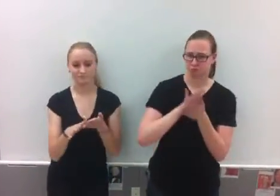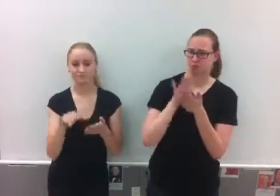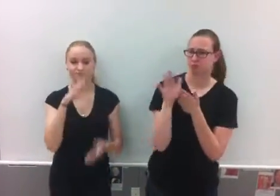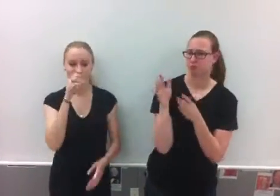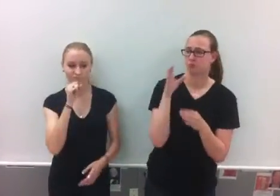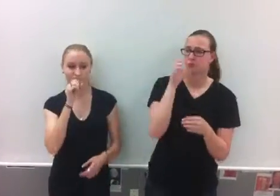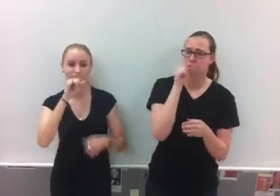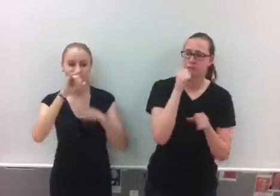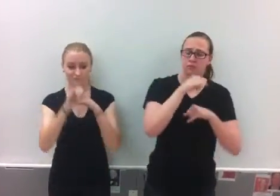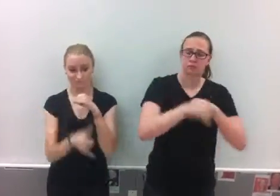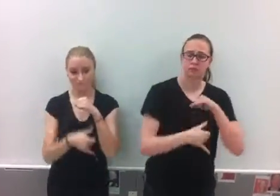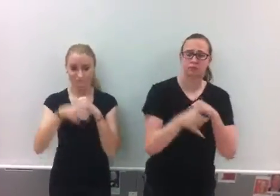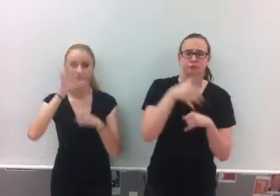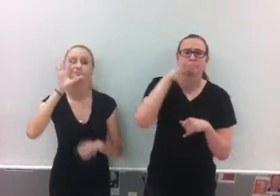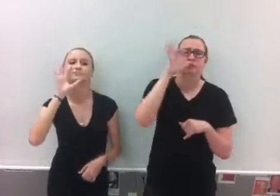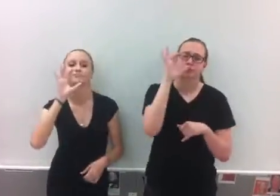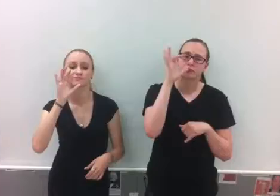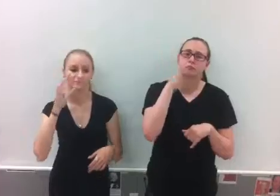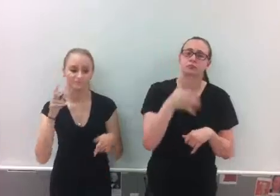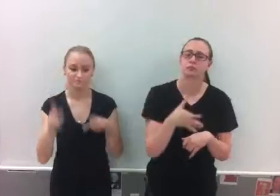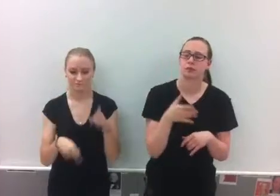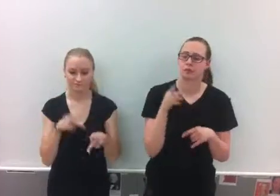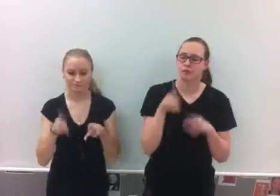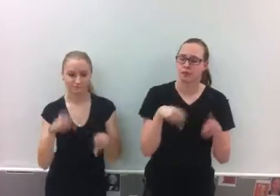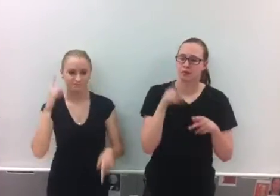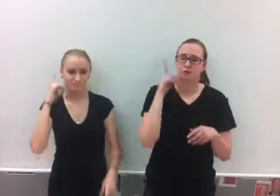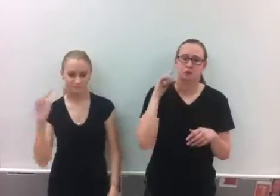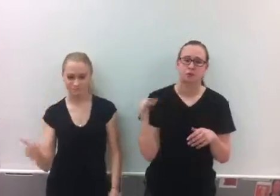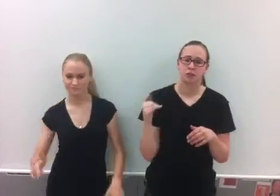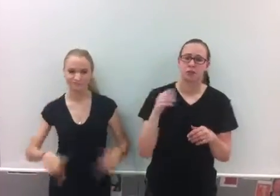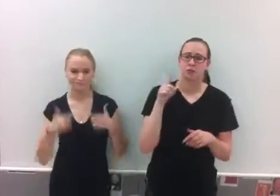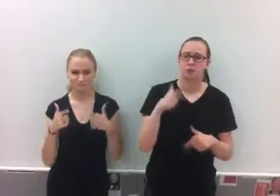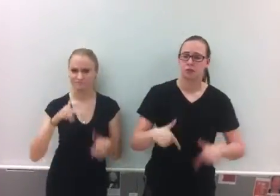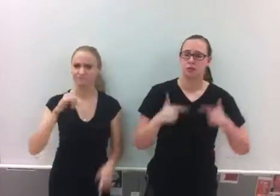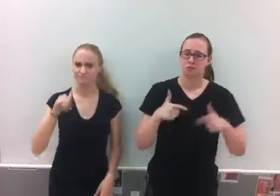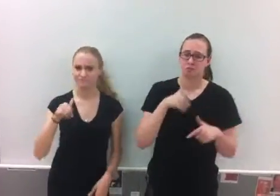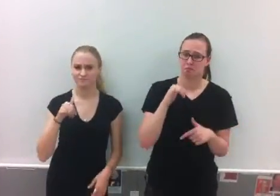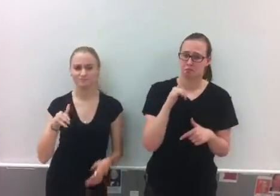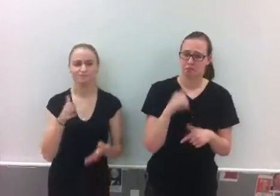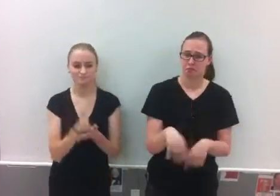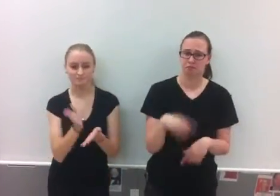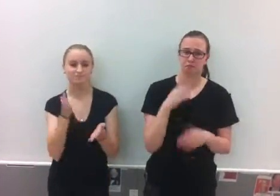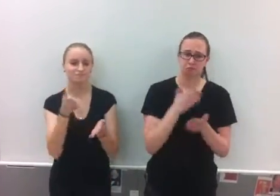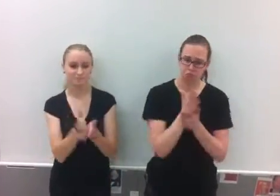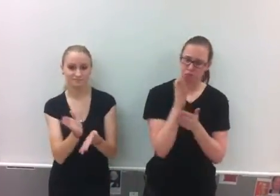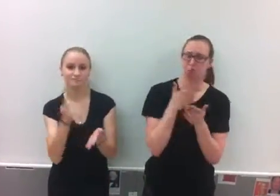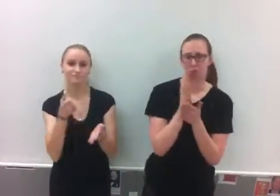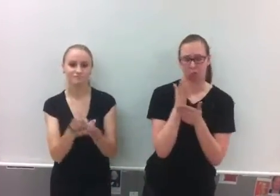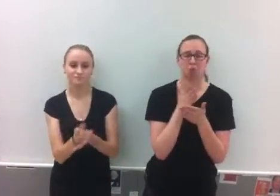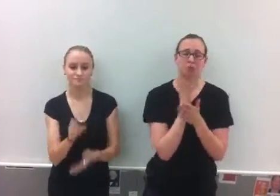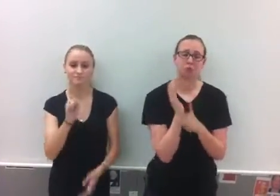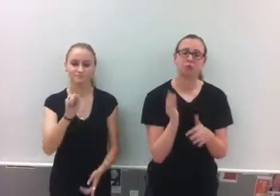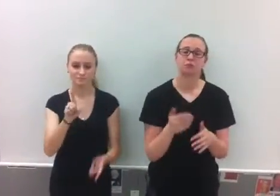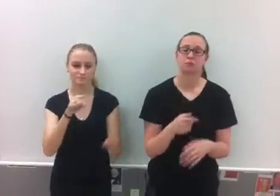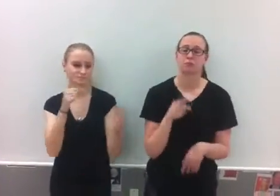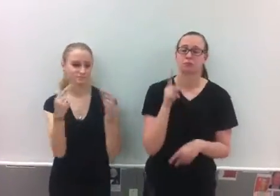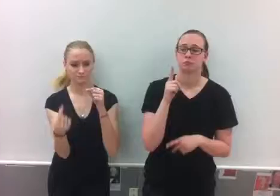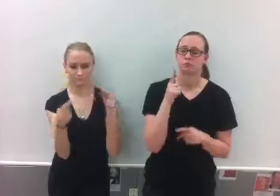orange juice out of a champagne glass. Is this what the people of Bel Air was like? Oh, this might be all right. Oh wait, I hear the